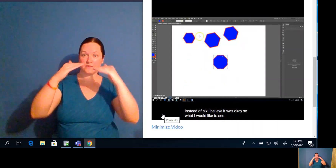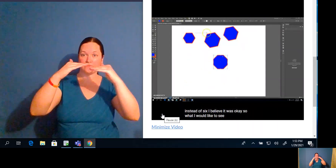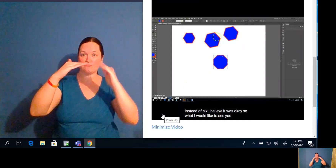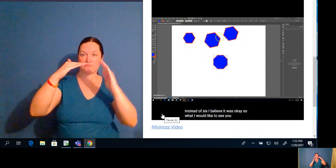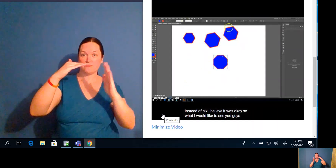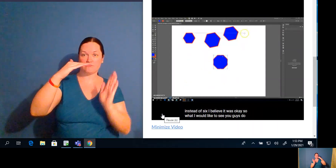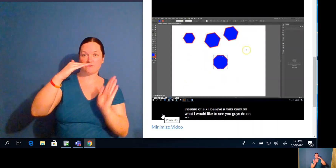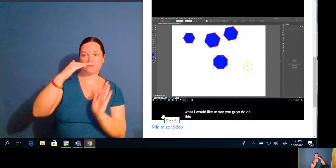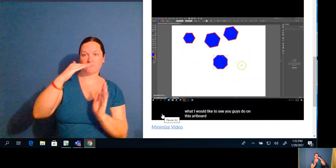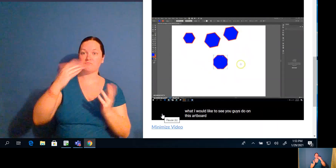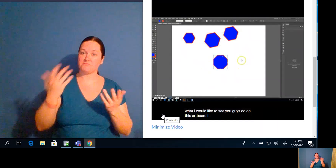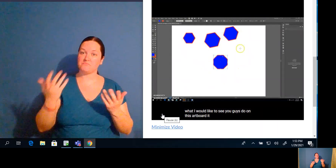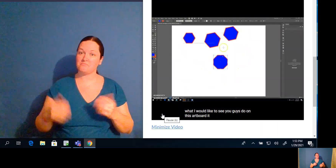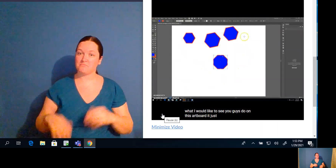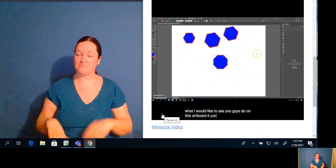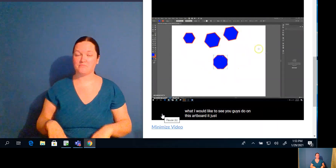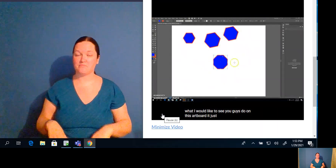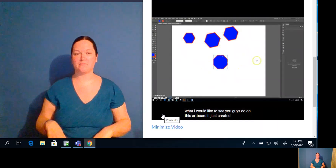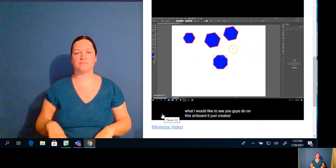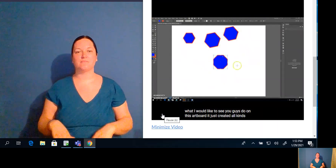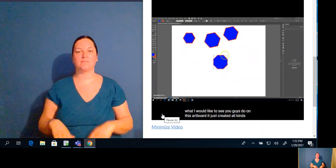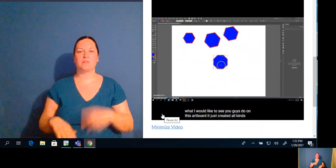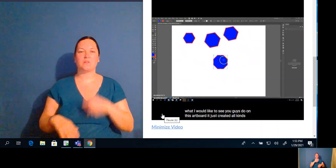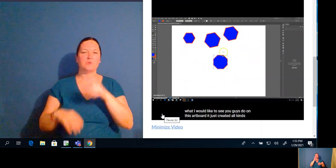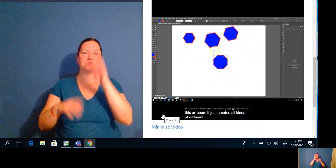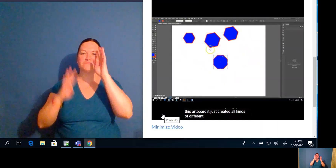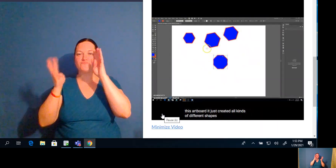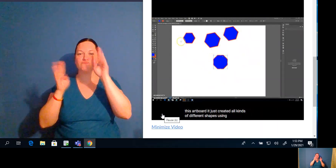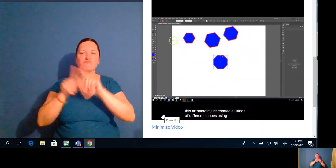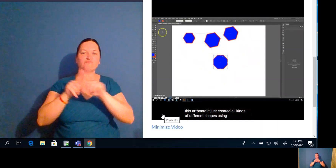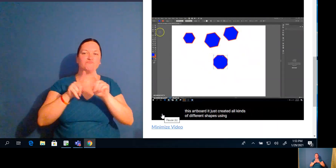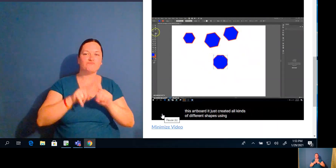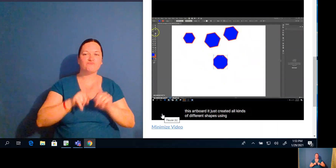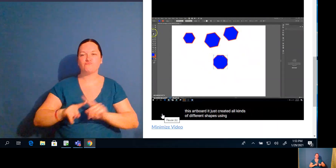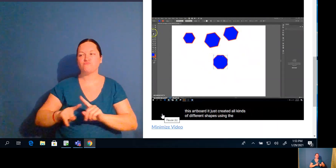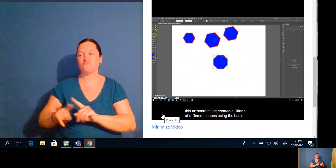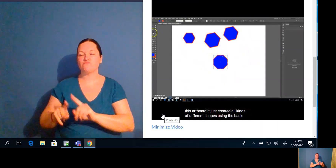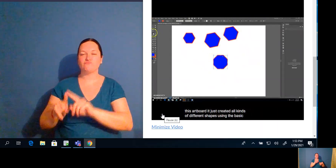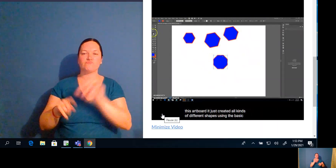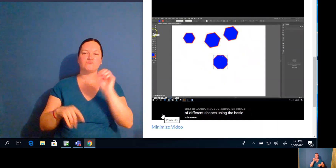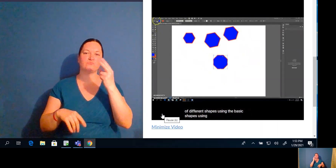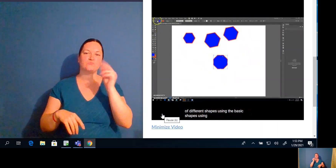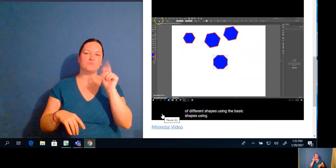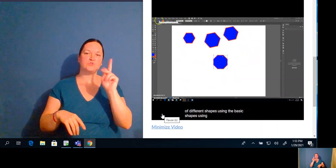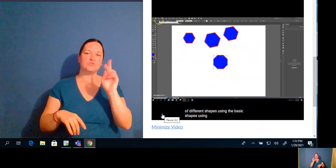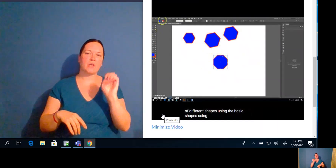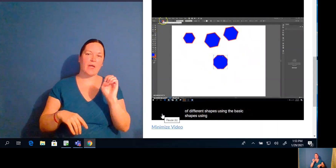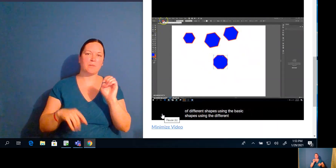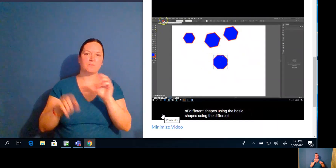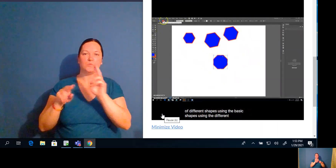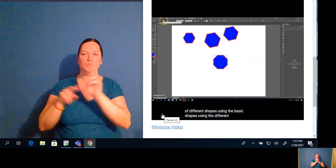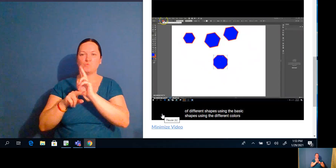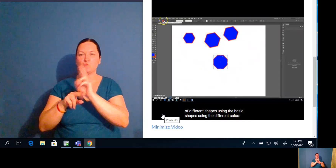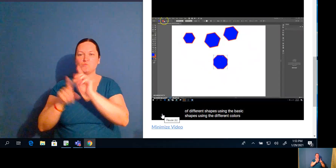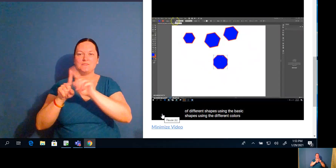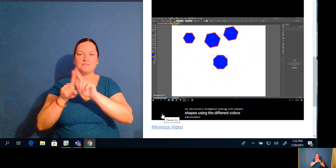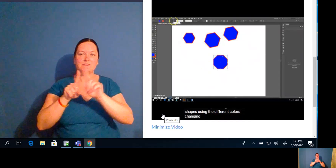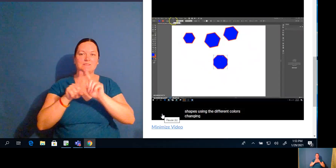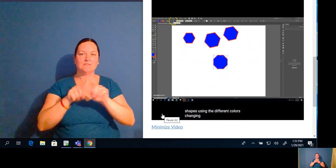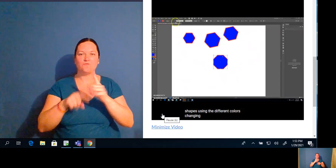so what I would like to see you guys do on this artboard is just create all kinds of different shapes. using the basic shapes, using the